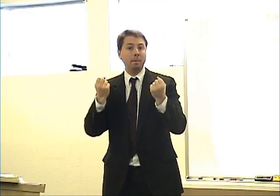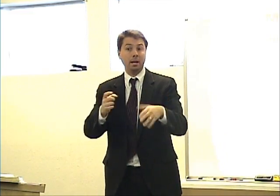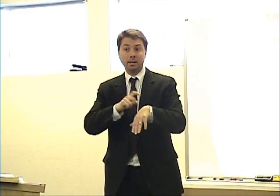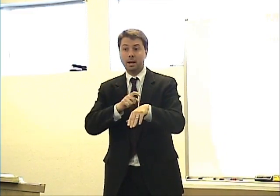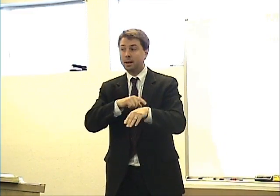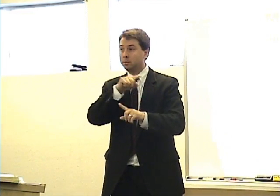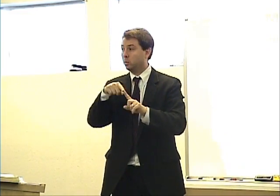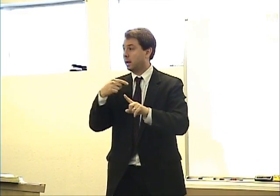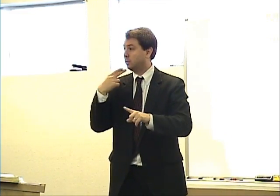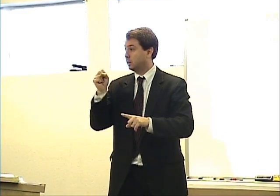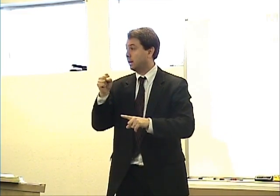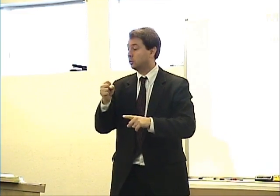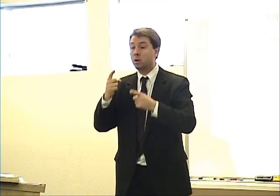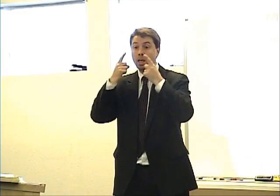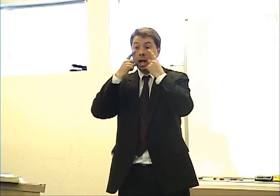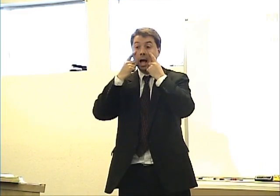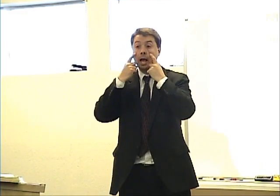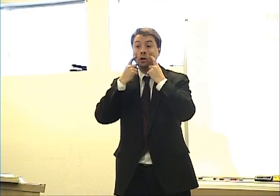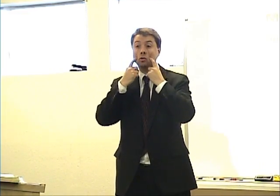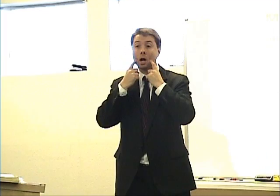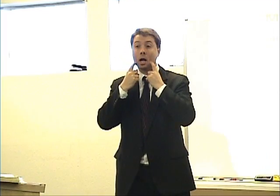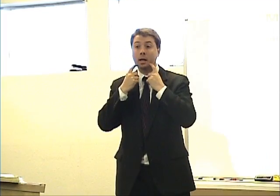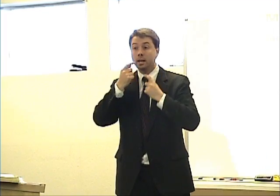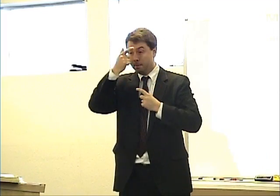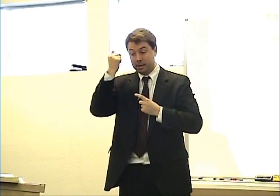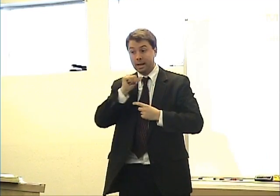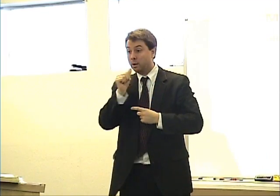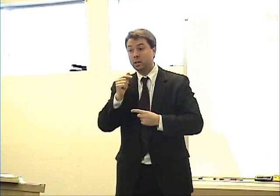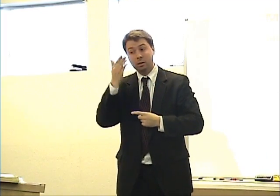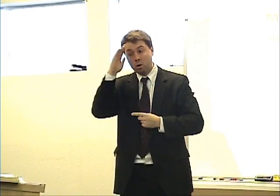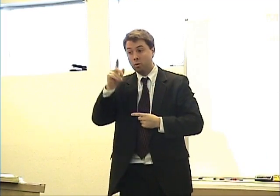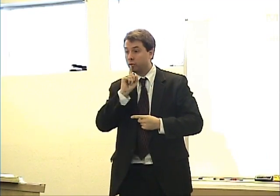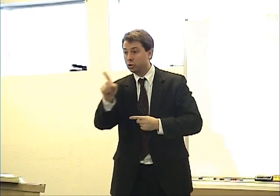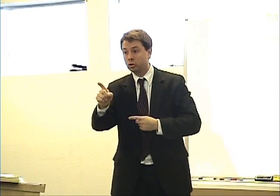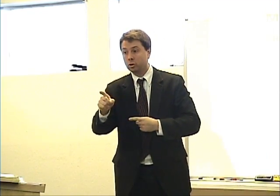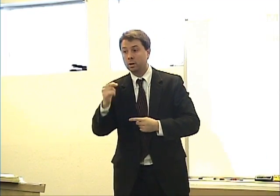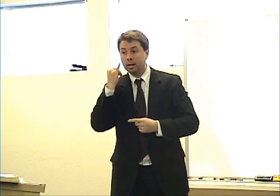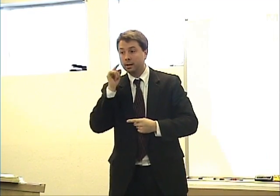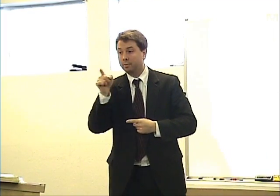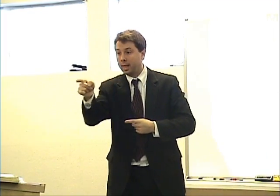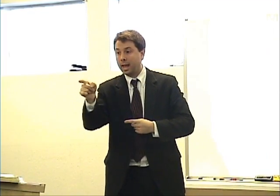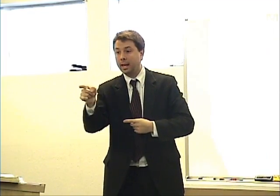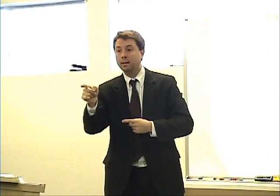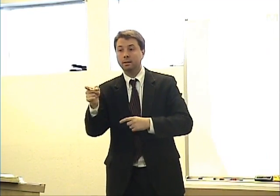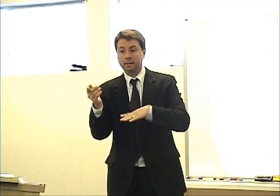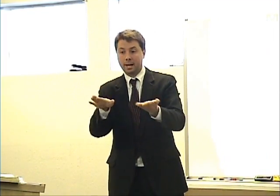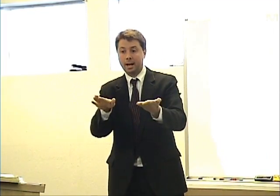many times when I was in high school, I cried because I didn't know for sure if they died.